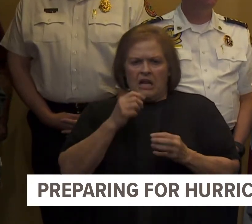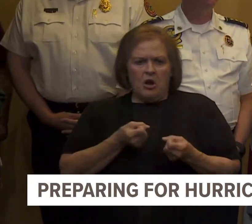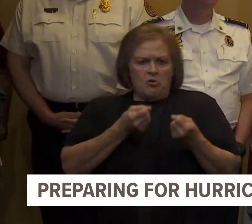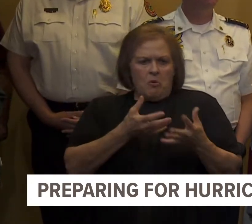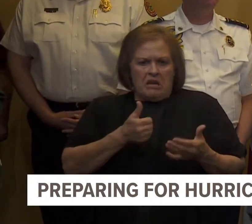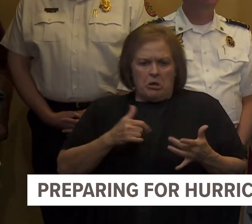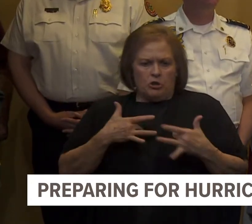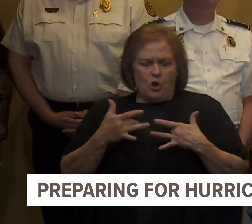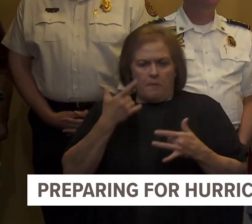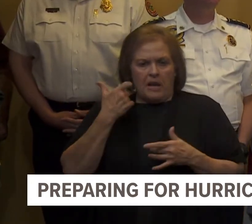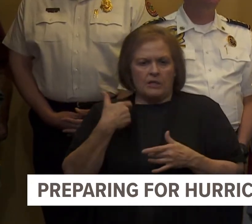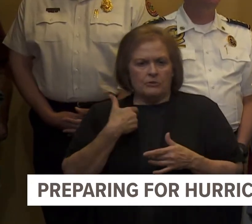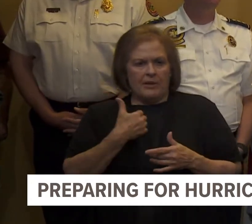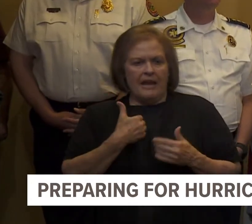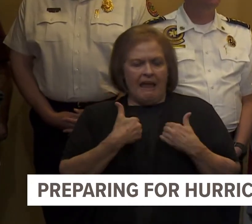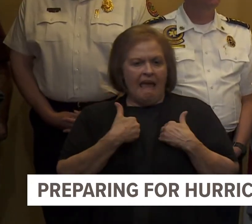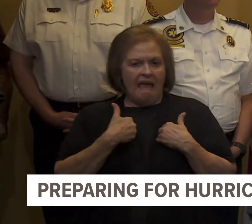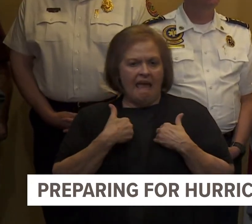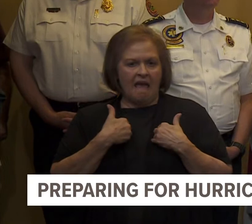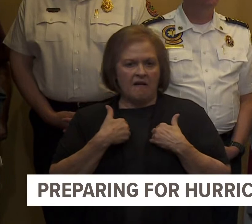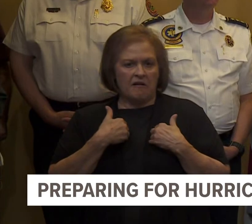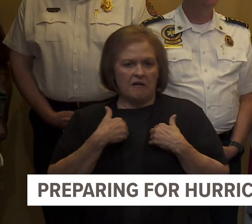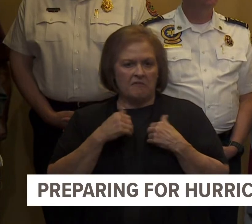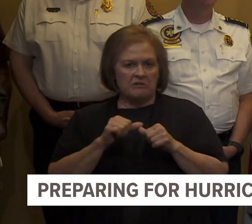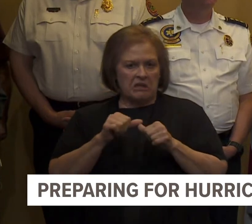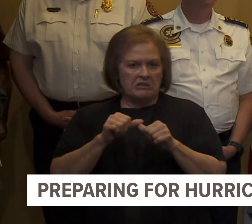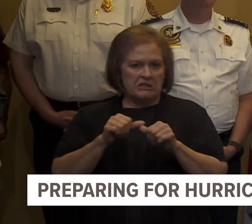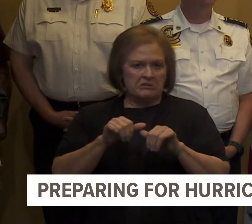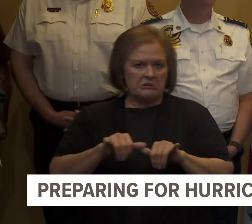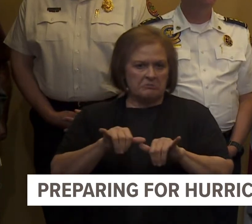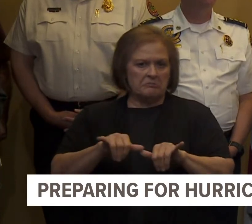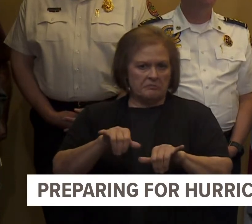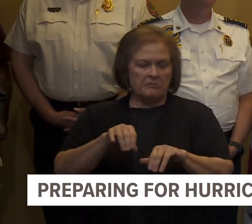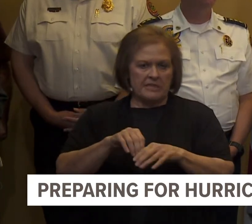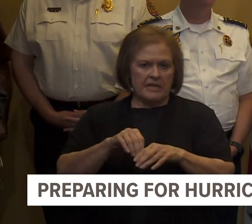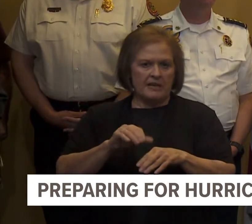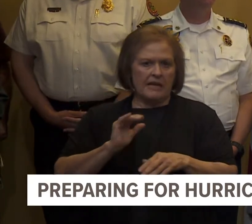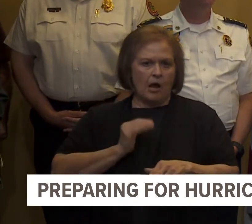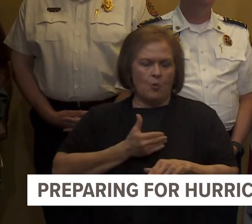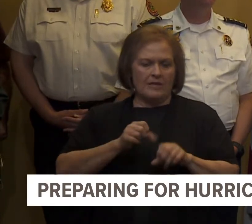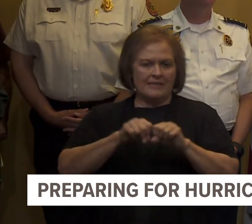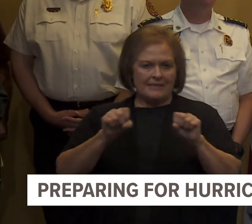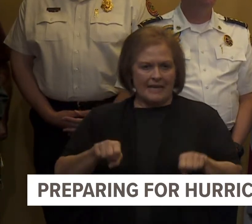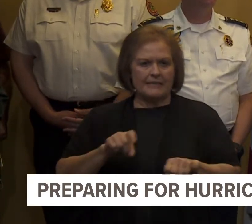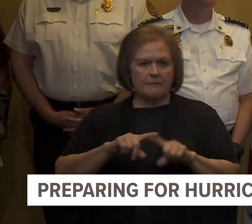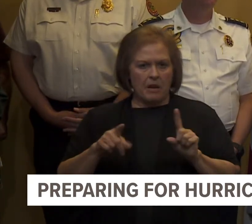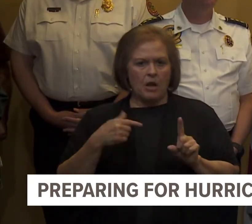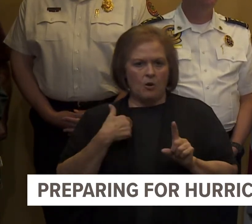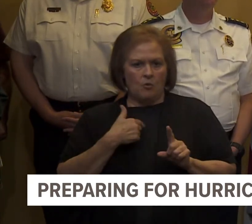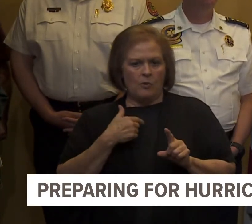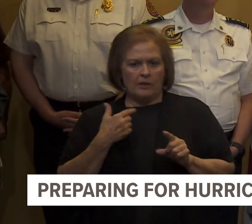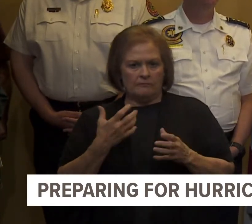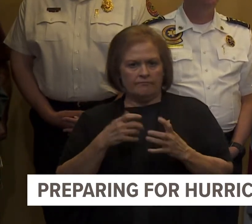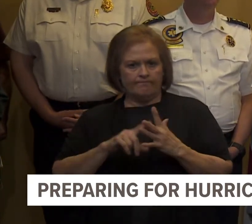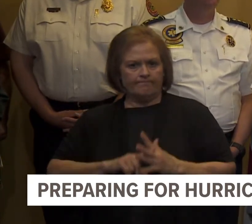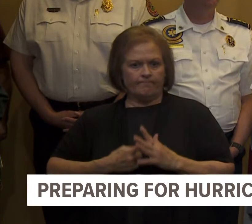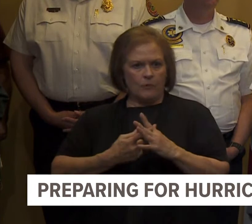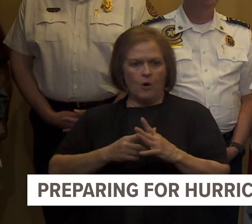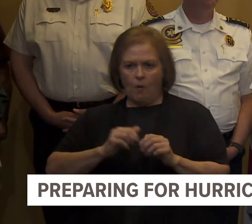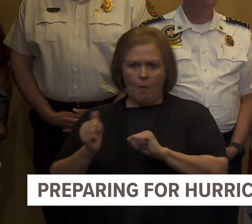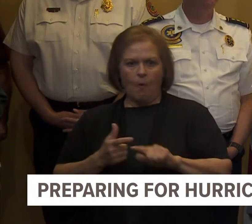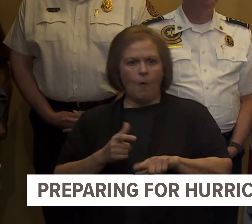any concern because we do have redundancy in the system, but we are obviously working very hard on bringing all of them back as soon